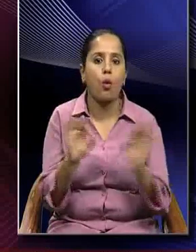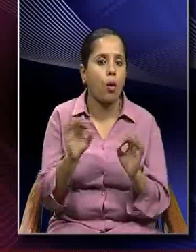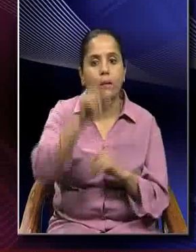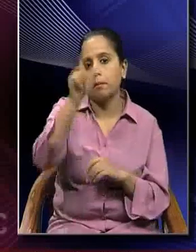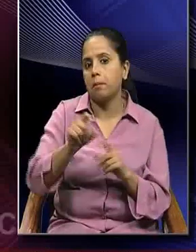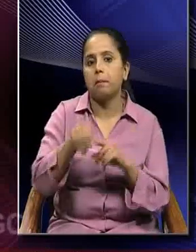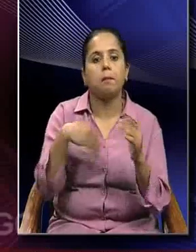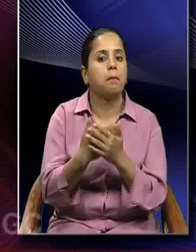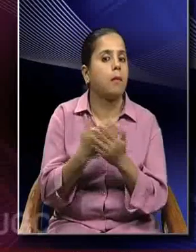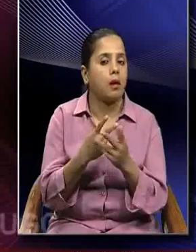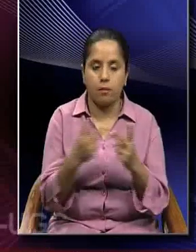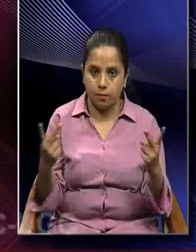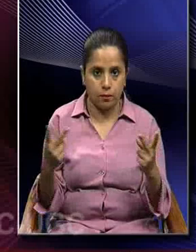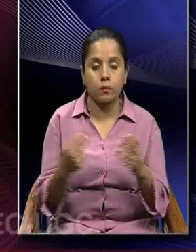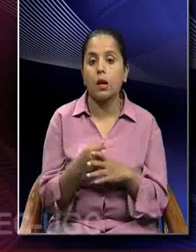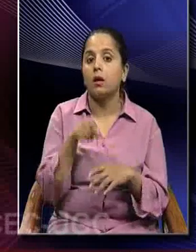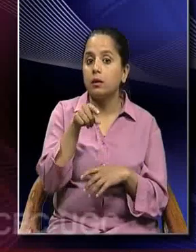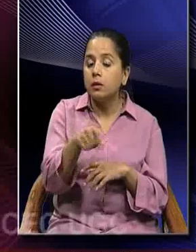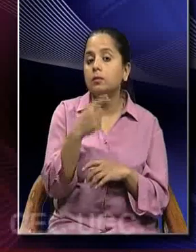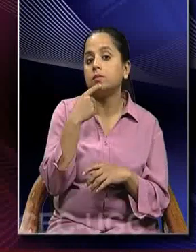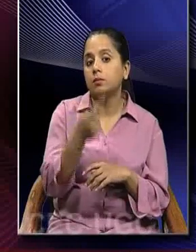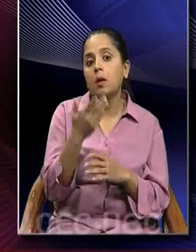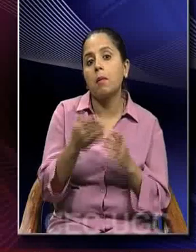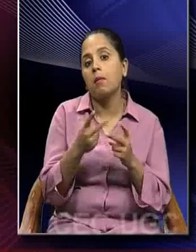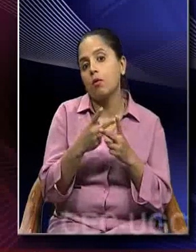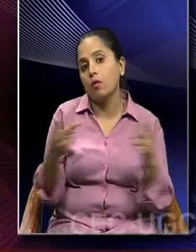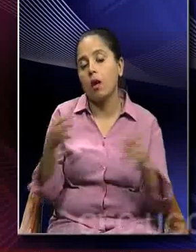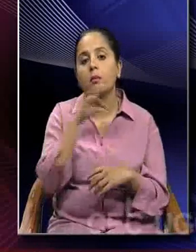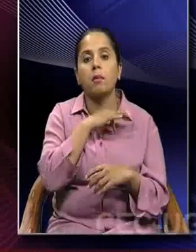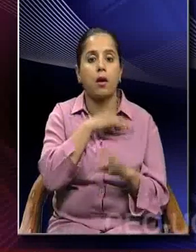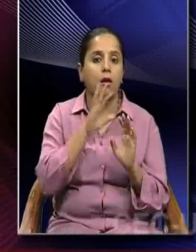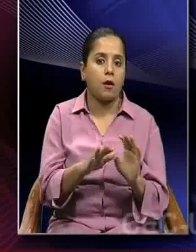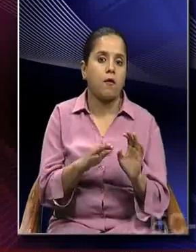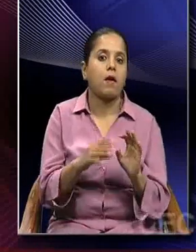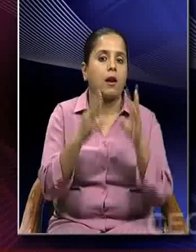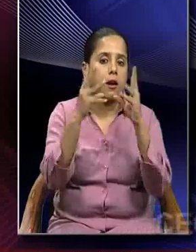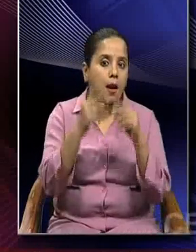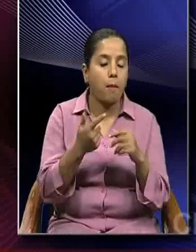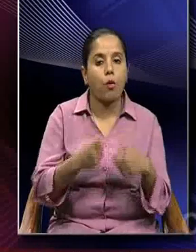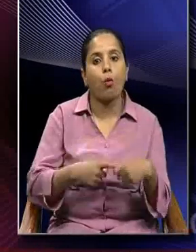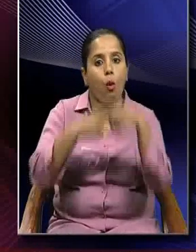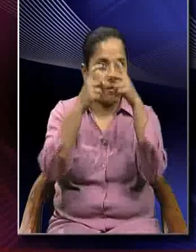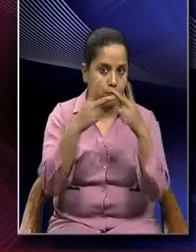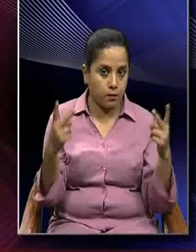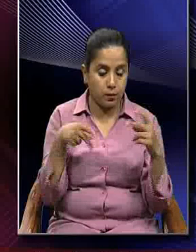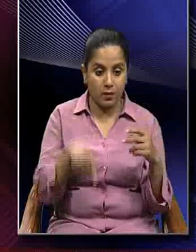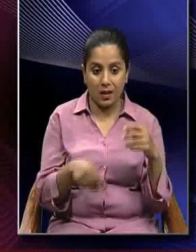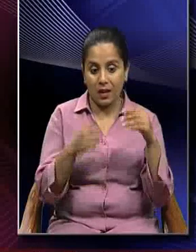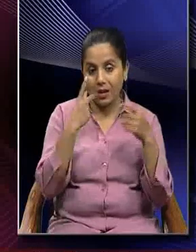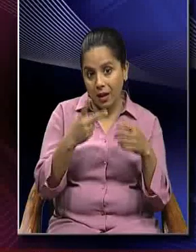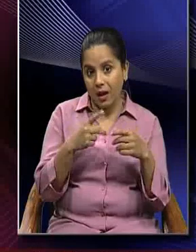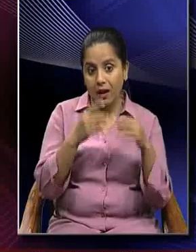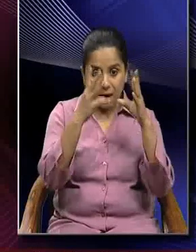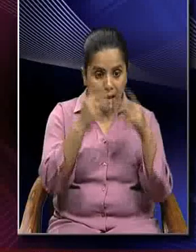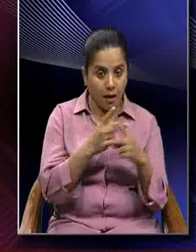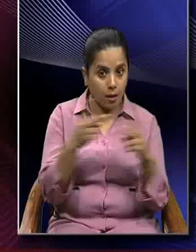participants. So, there are various advantages of quantitative methods. The quantitative research, first of